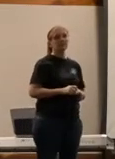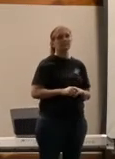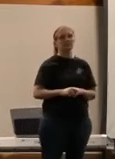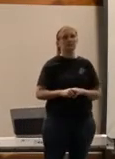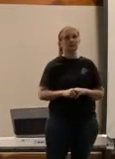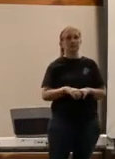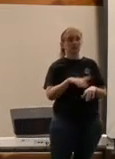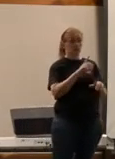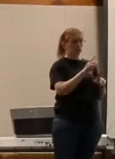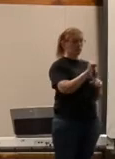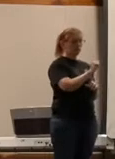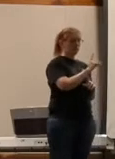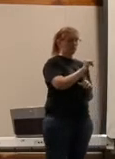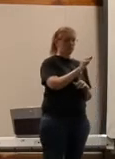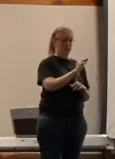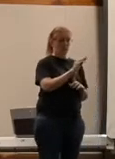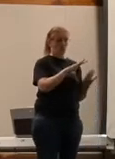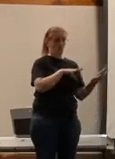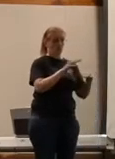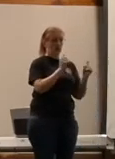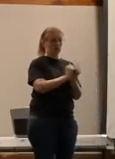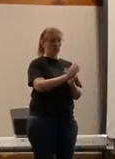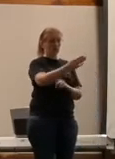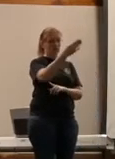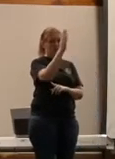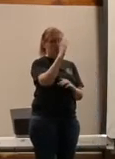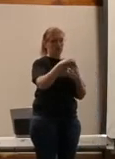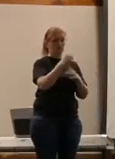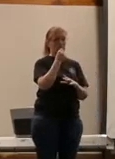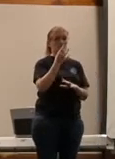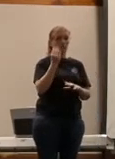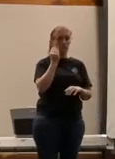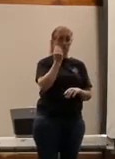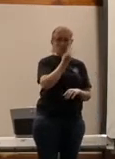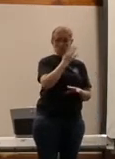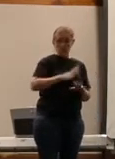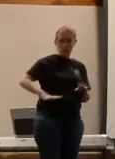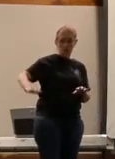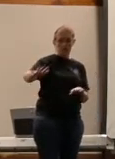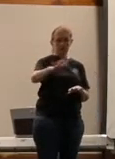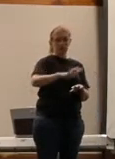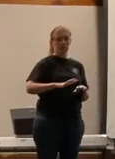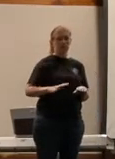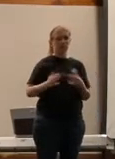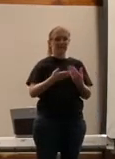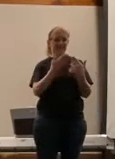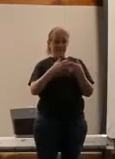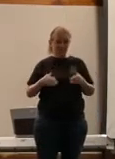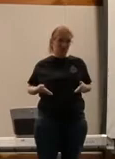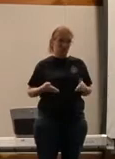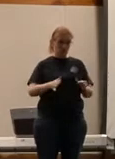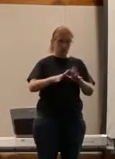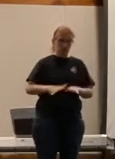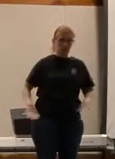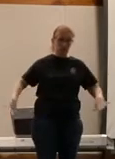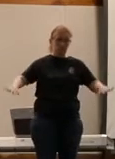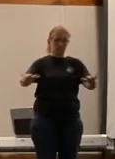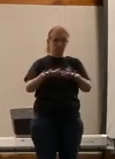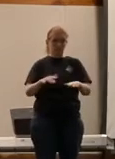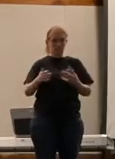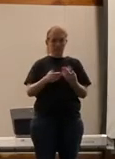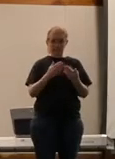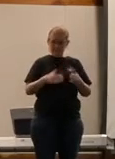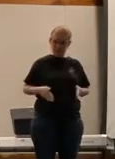Adam walks with God in the garden. Welcome to Easy Street, y'all. This is Easy